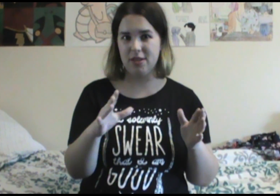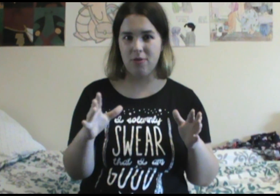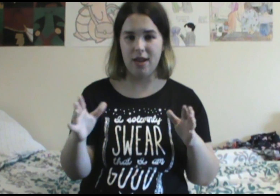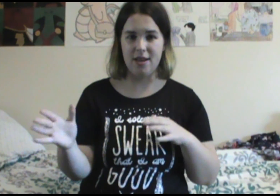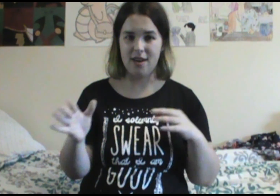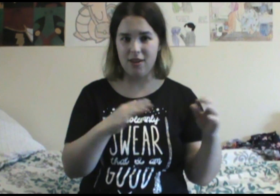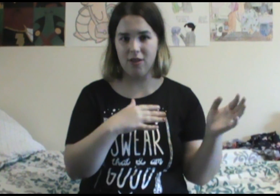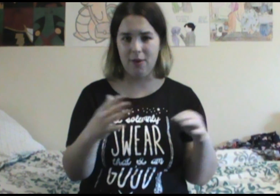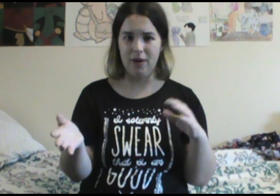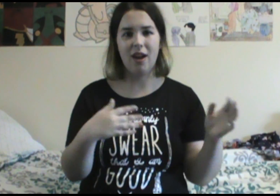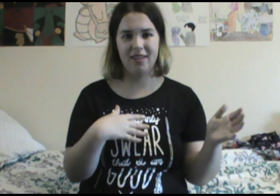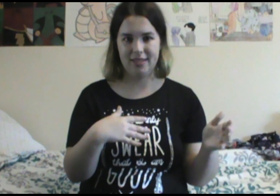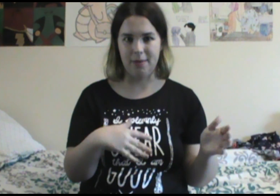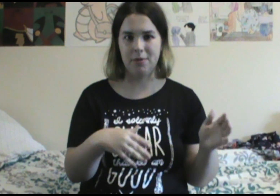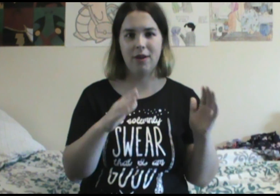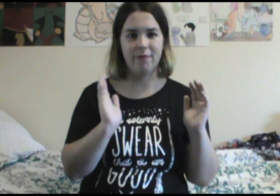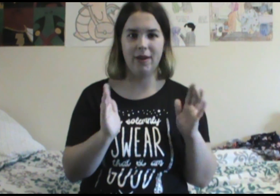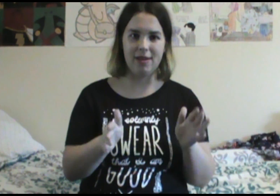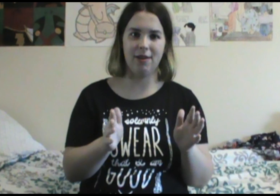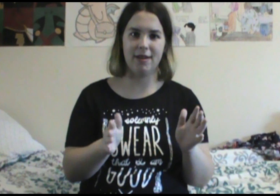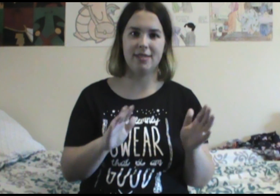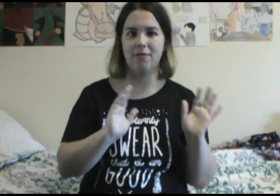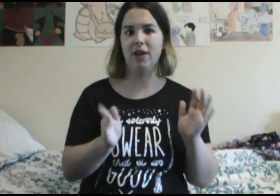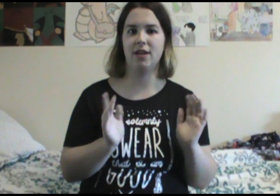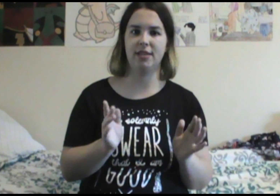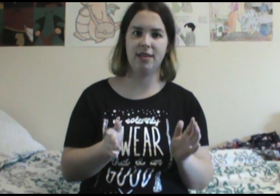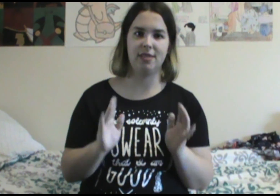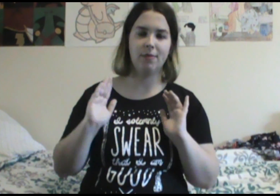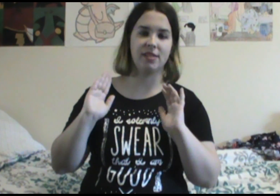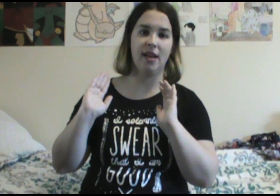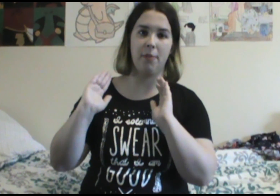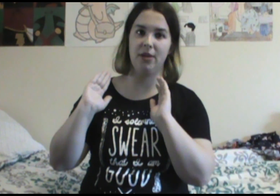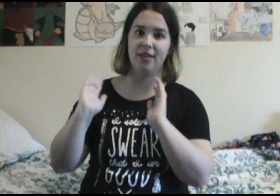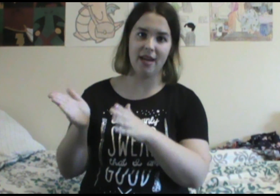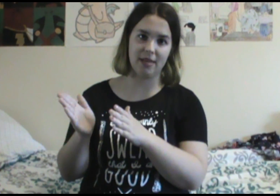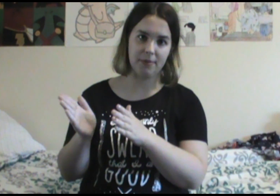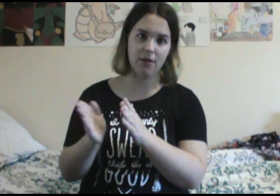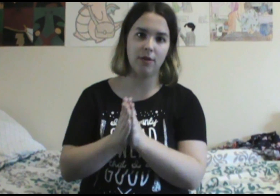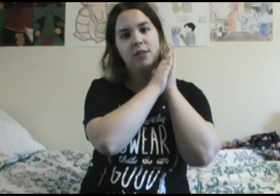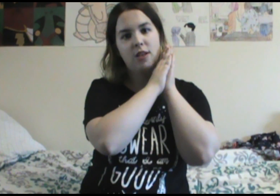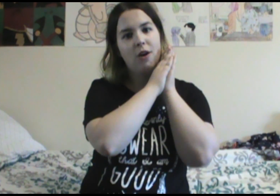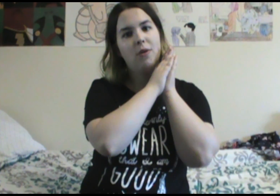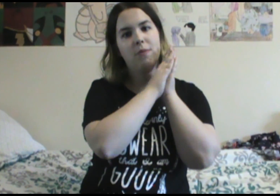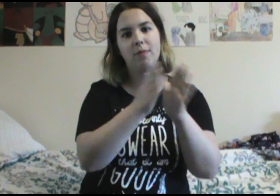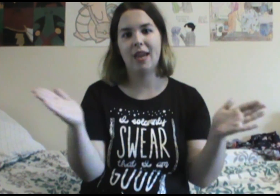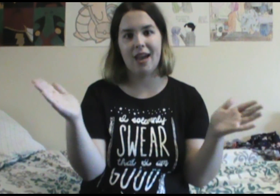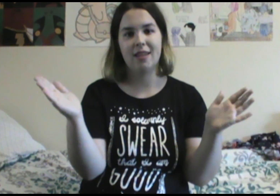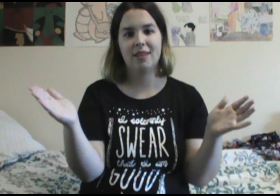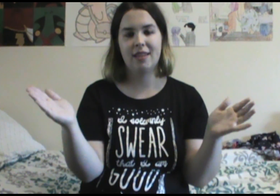episode ended and all that went on in this episode, I'm very curious and very excited to see what's going to happen in the next episode. So, yeah,